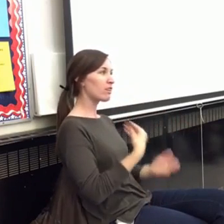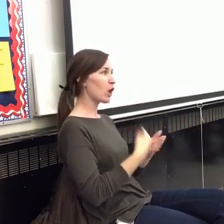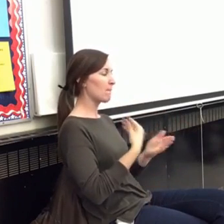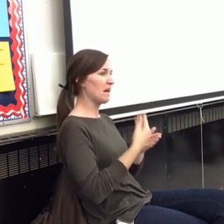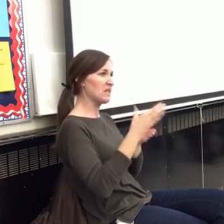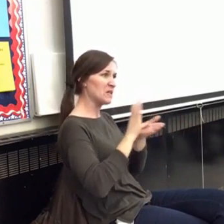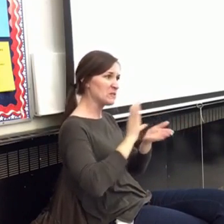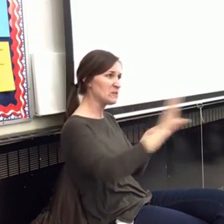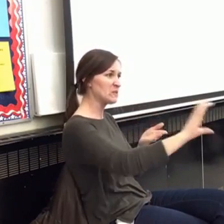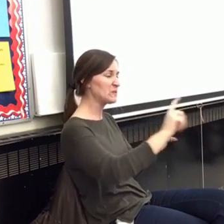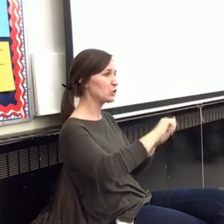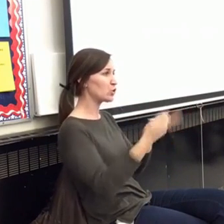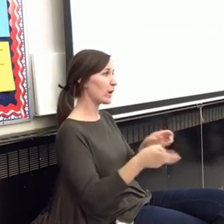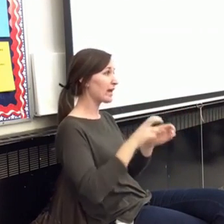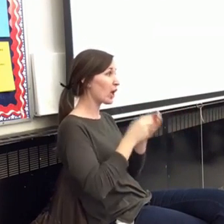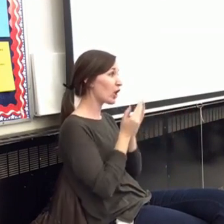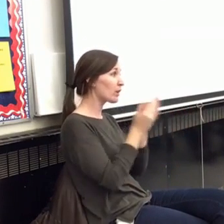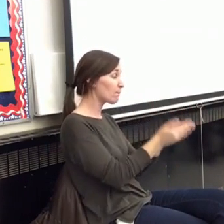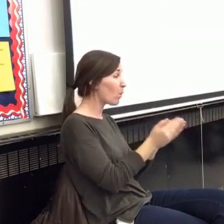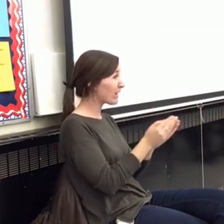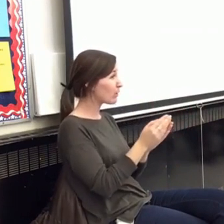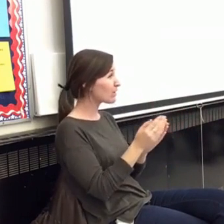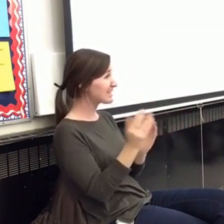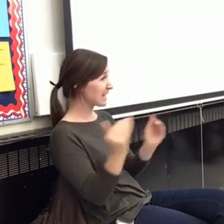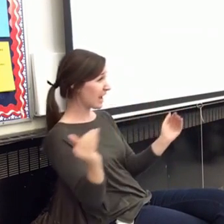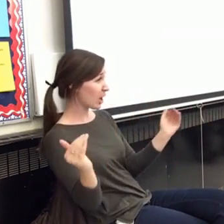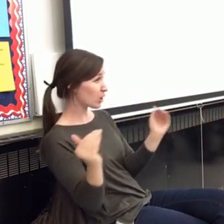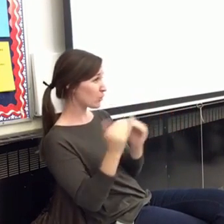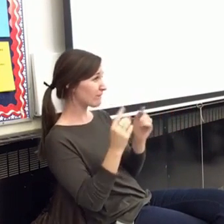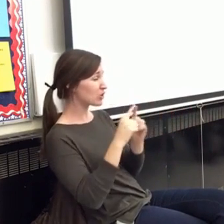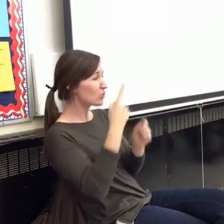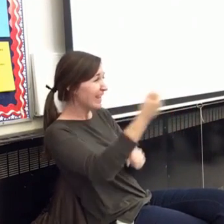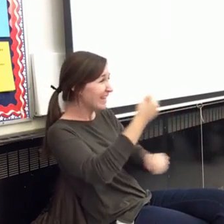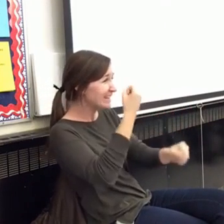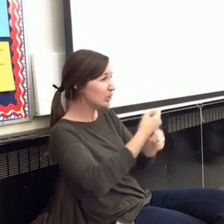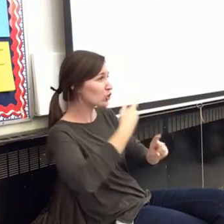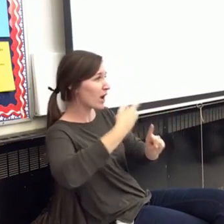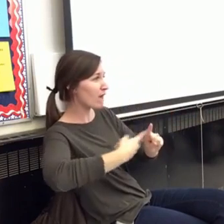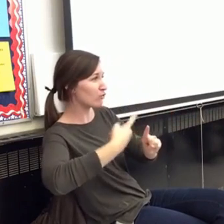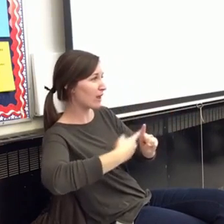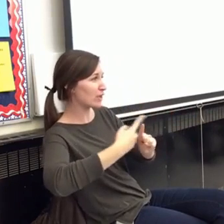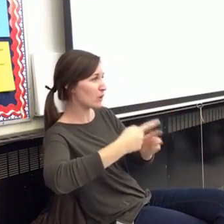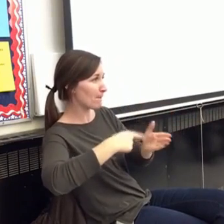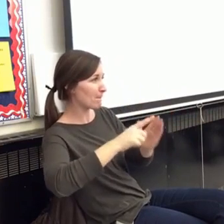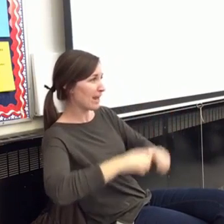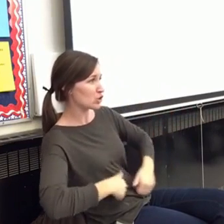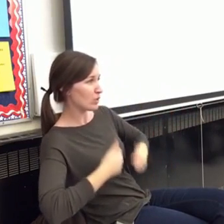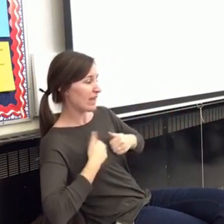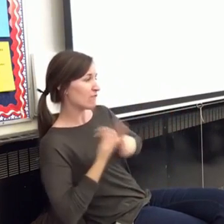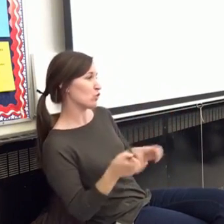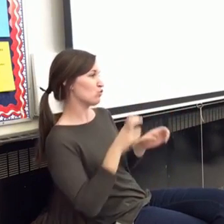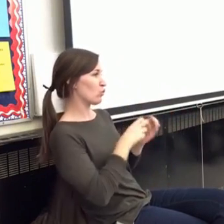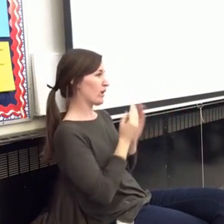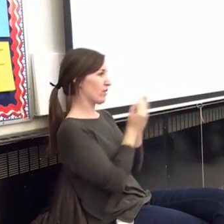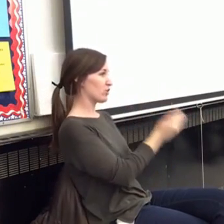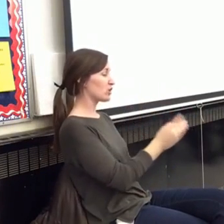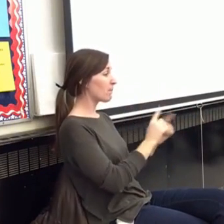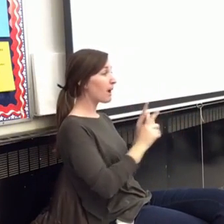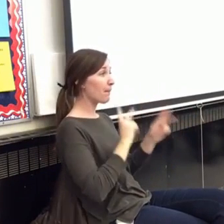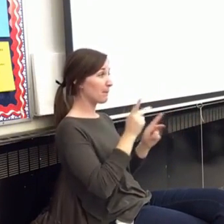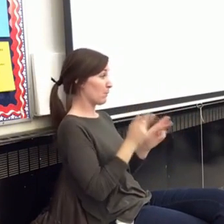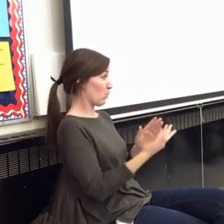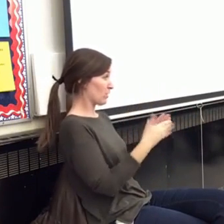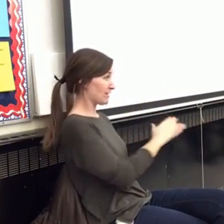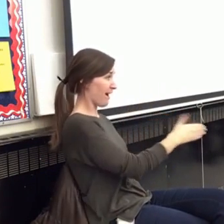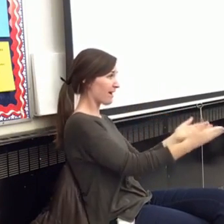the equivalent of an entire year's rent to come over to the United States on one of these ships. And people were dying all the time because they were malnutrition